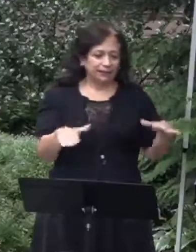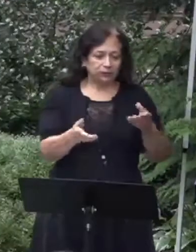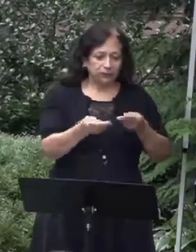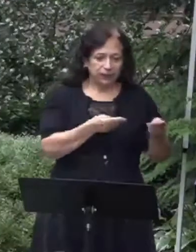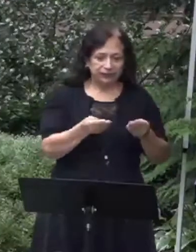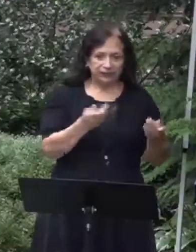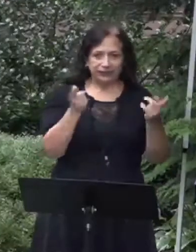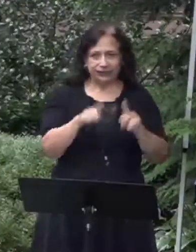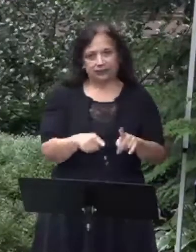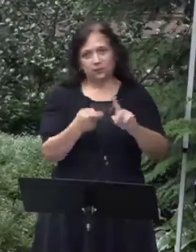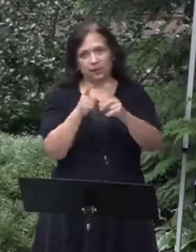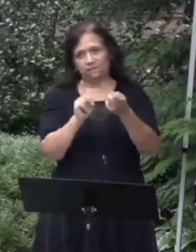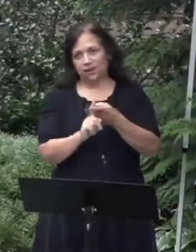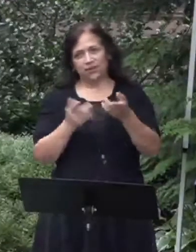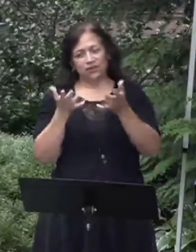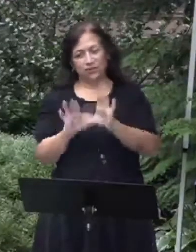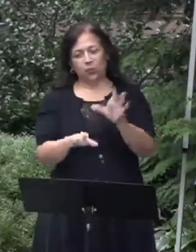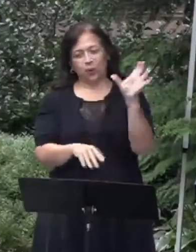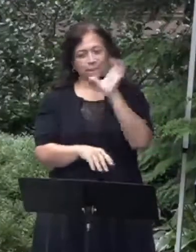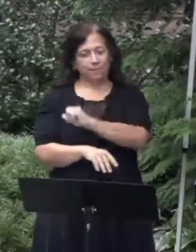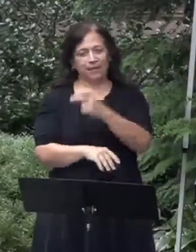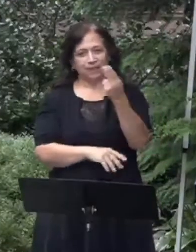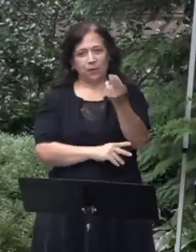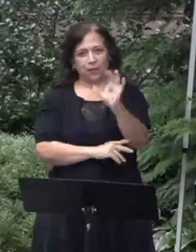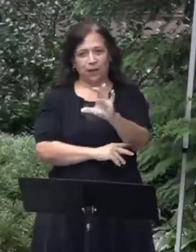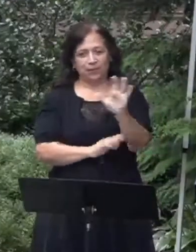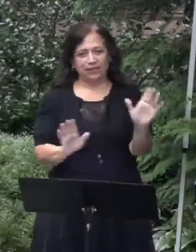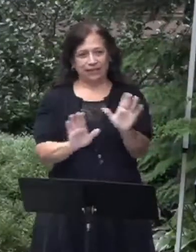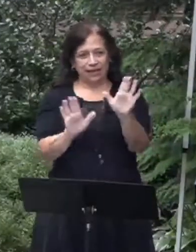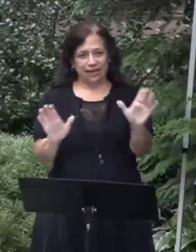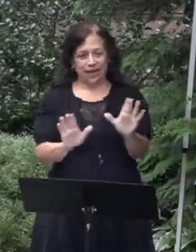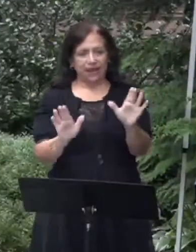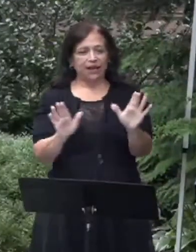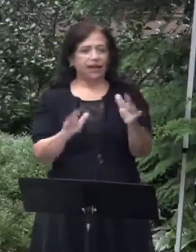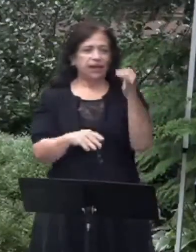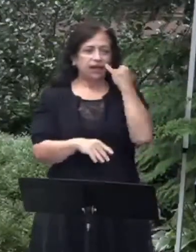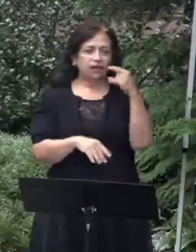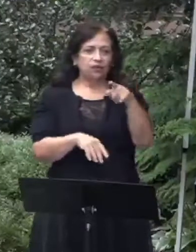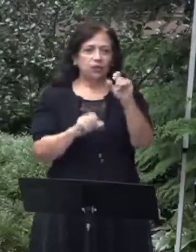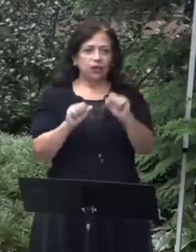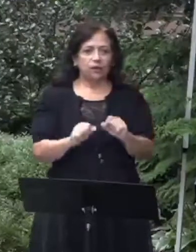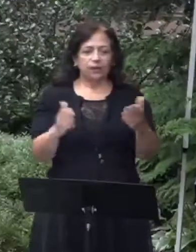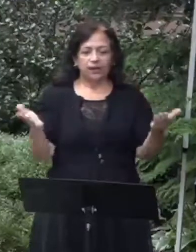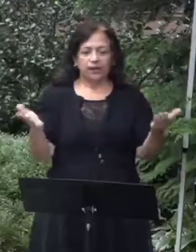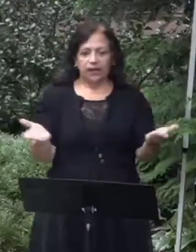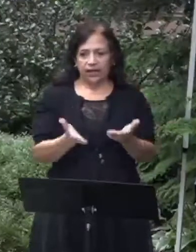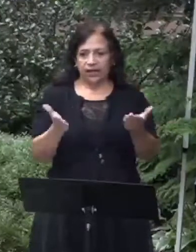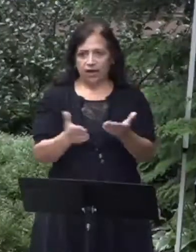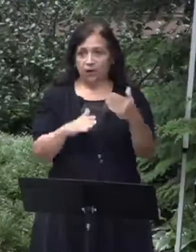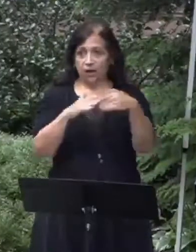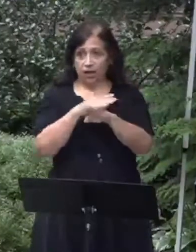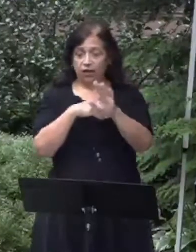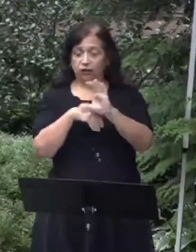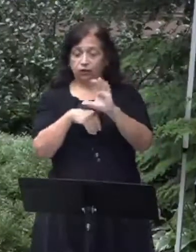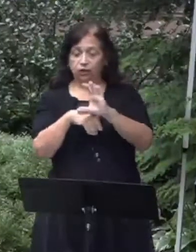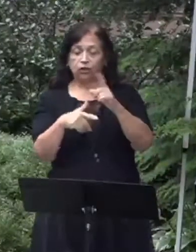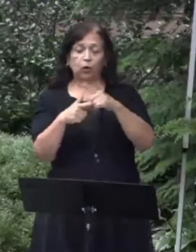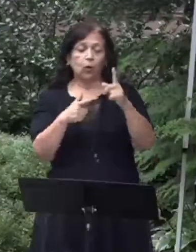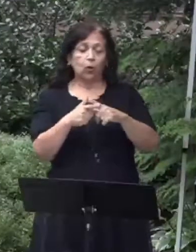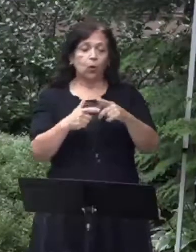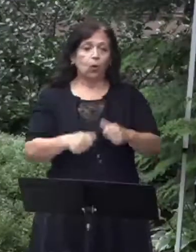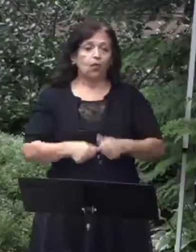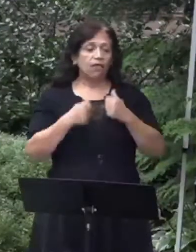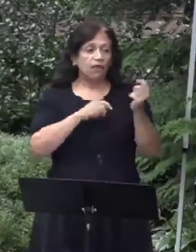you are not going to want to miss Homecoming Sunday, whether you can be here in the sanctuary or